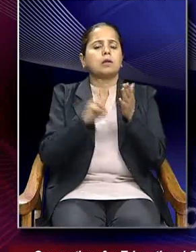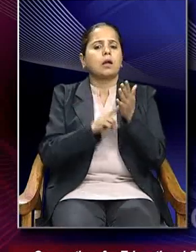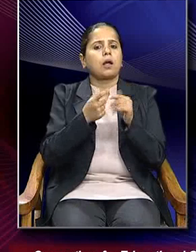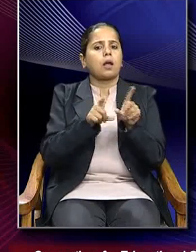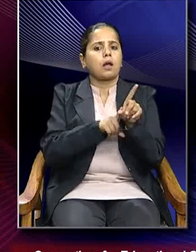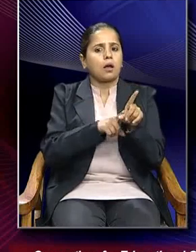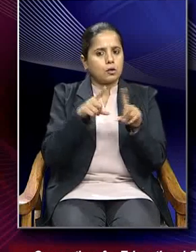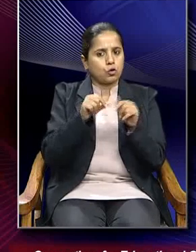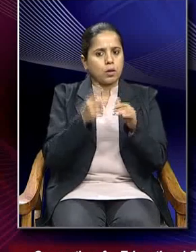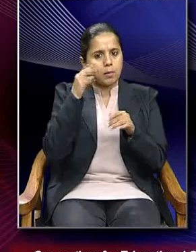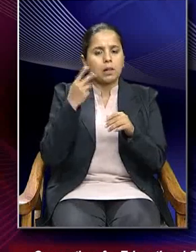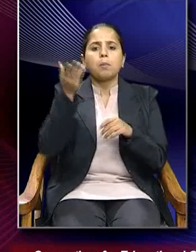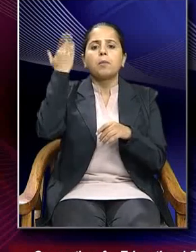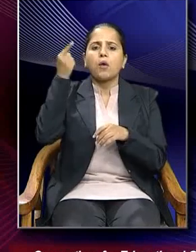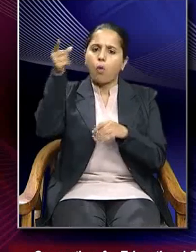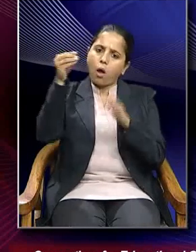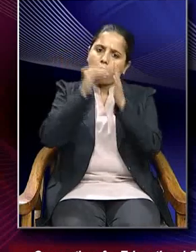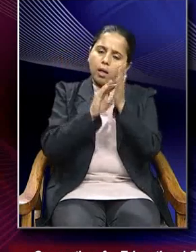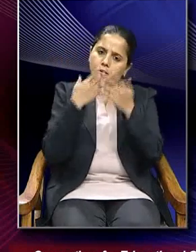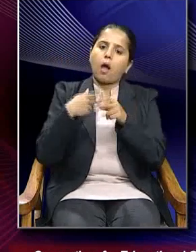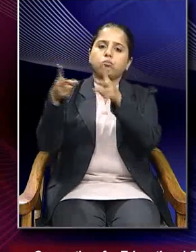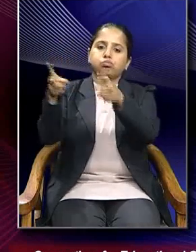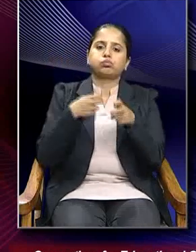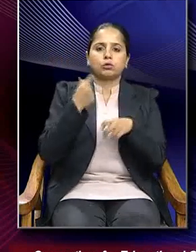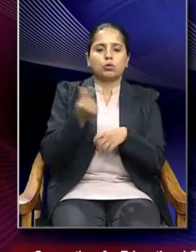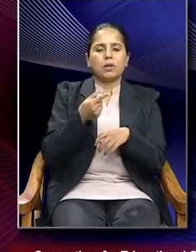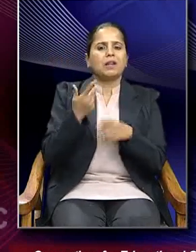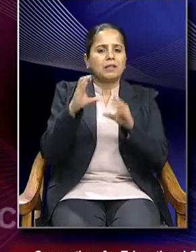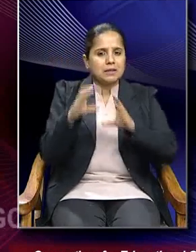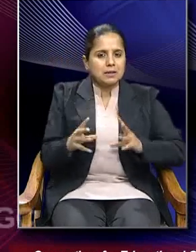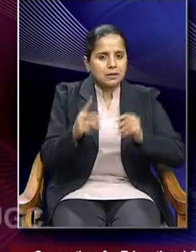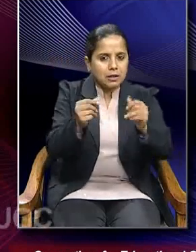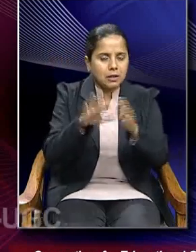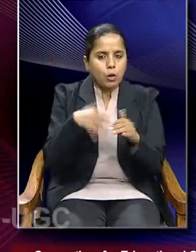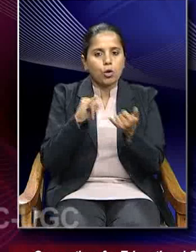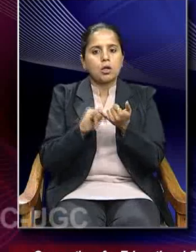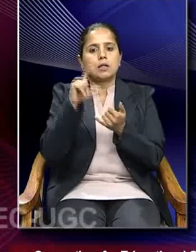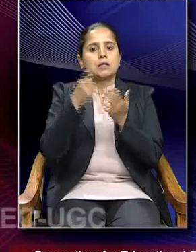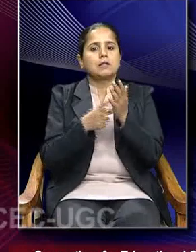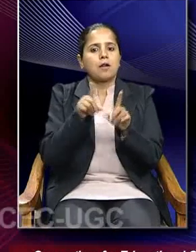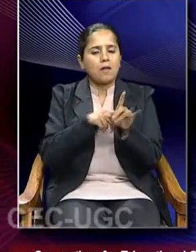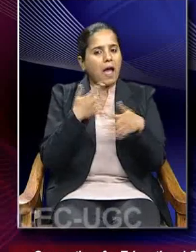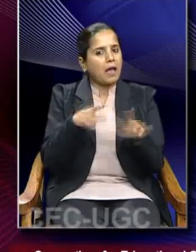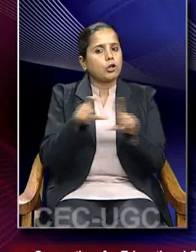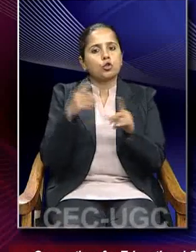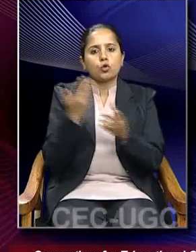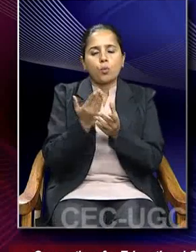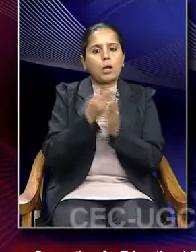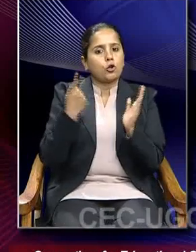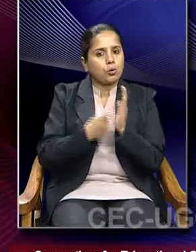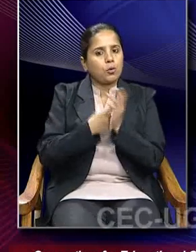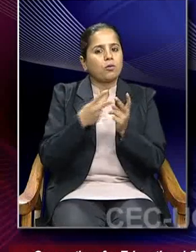taking data from previous research like census or survey or any documentary report.